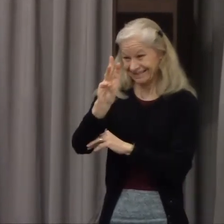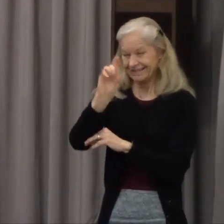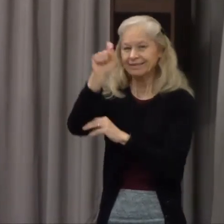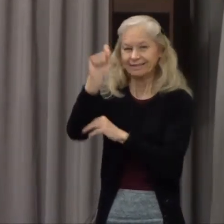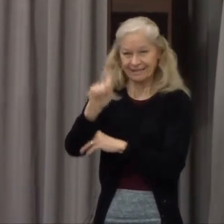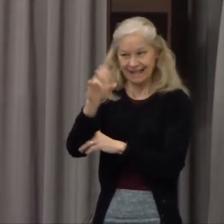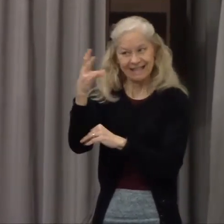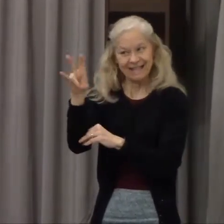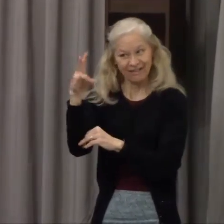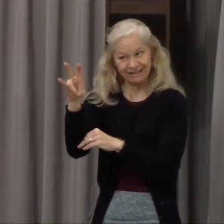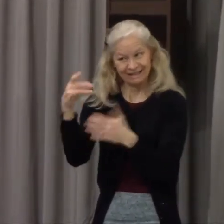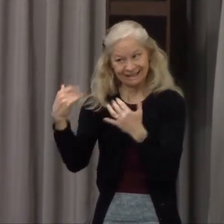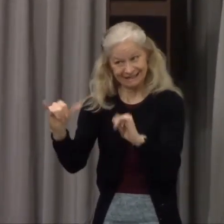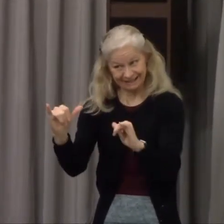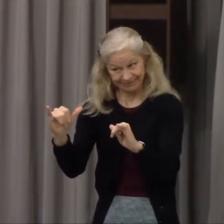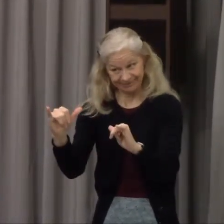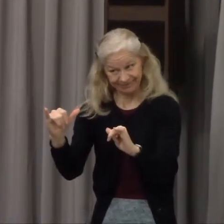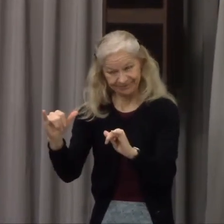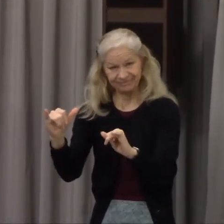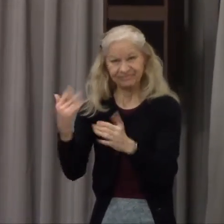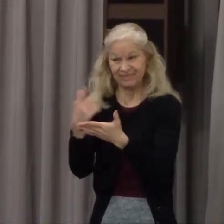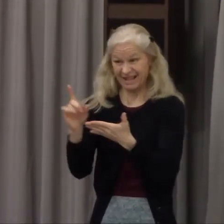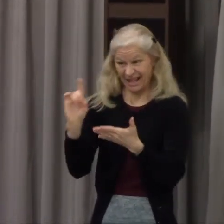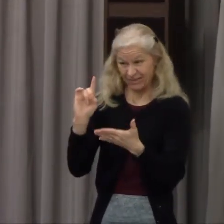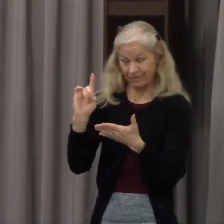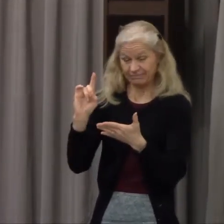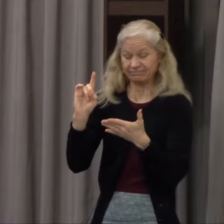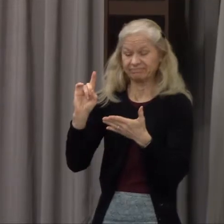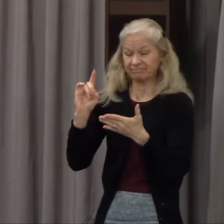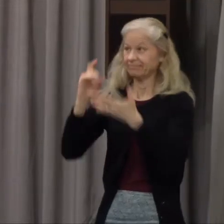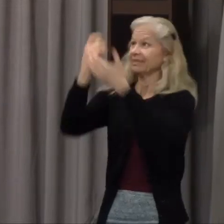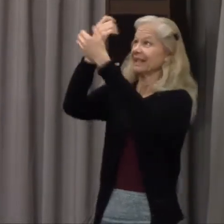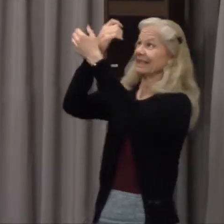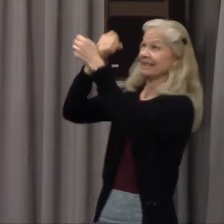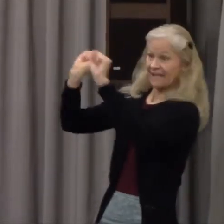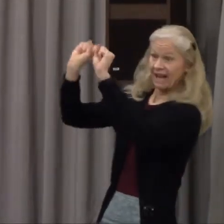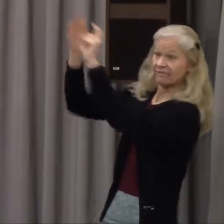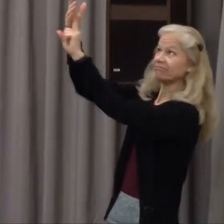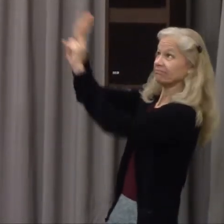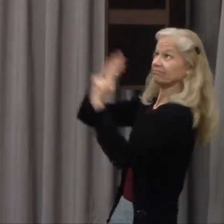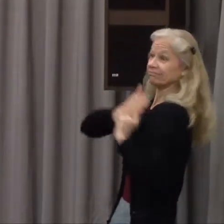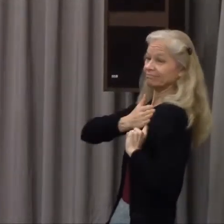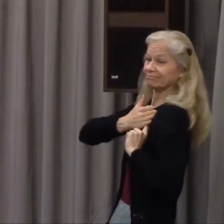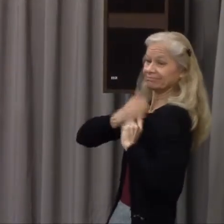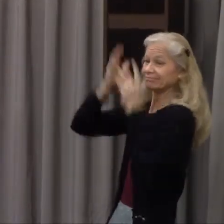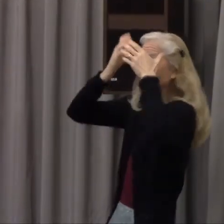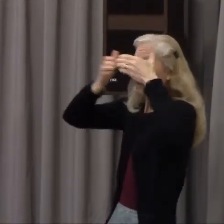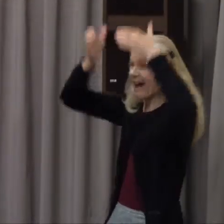and the sword of the Spirit, which is the Word of God.